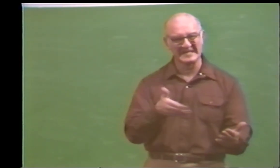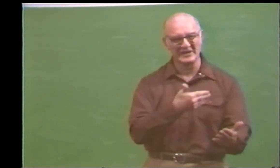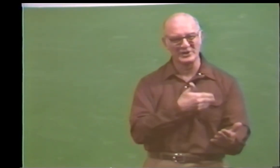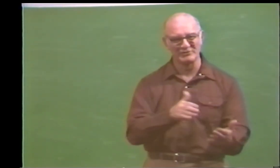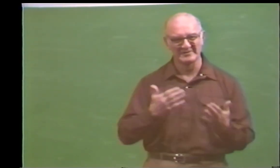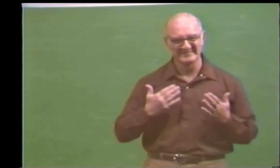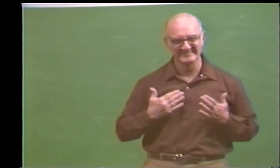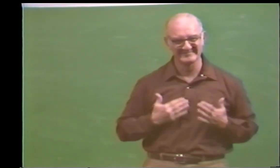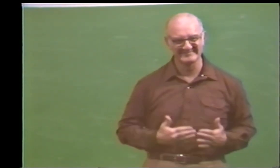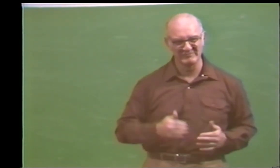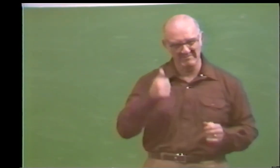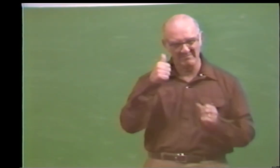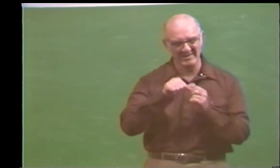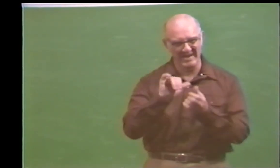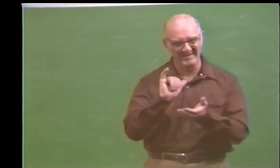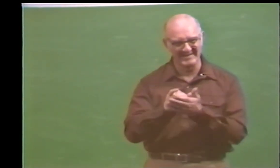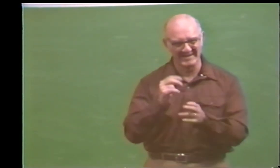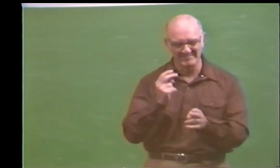Singer, remember that name.